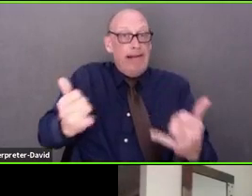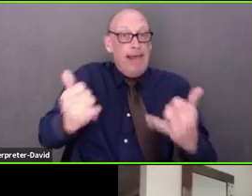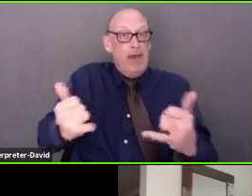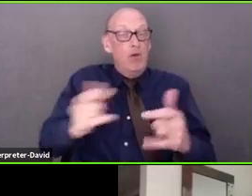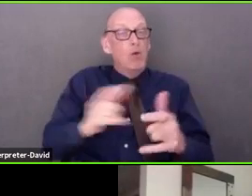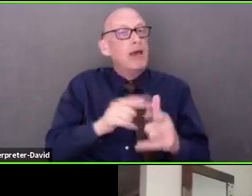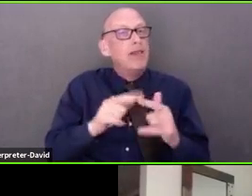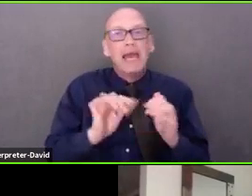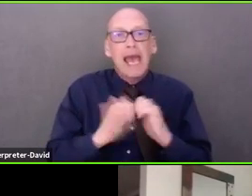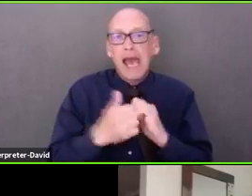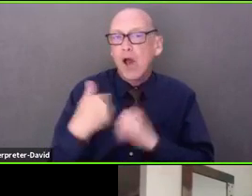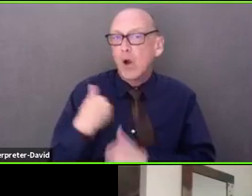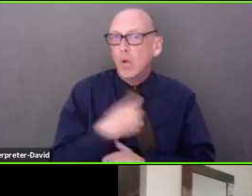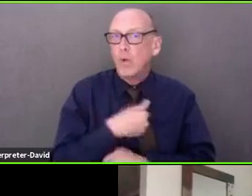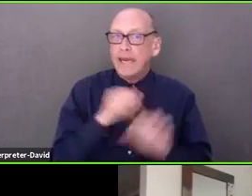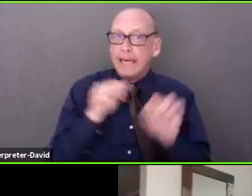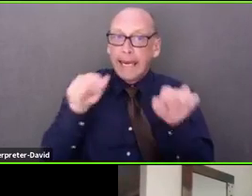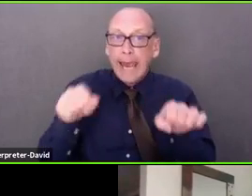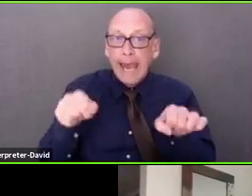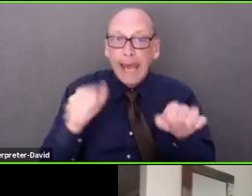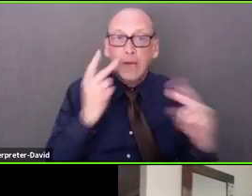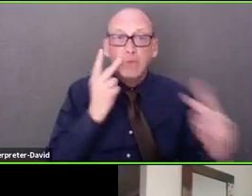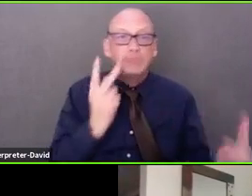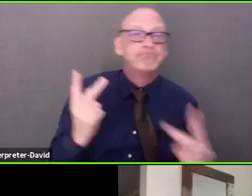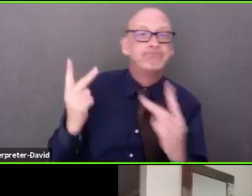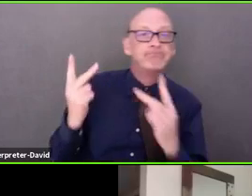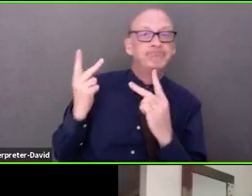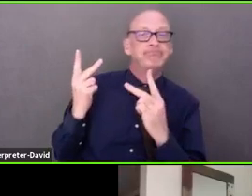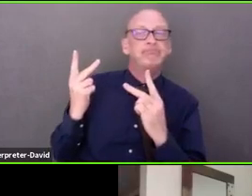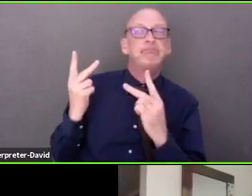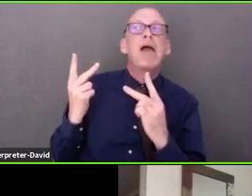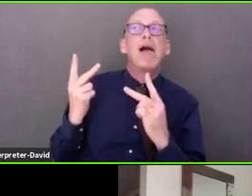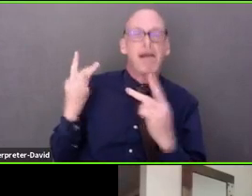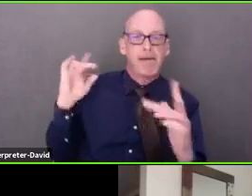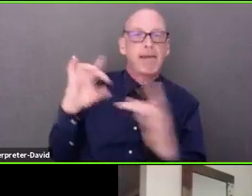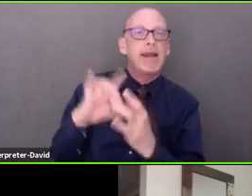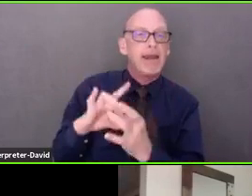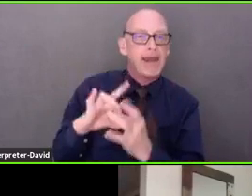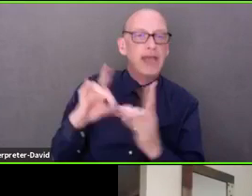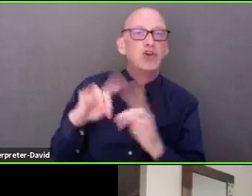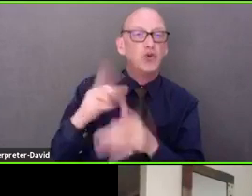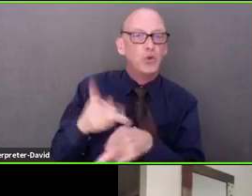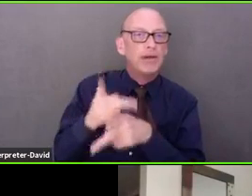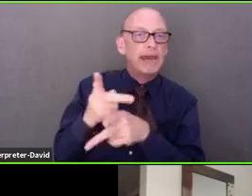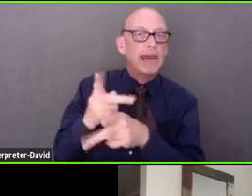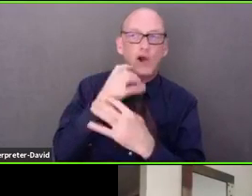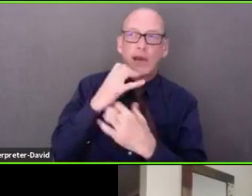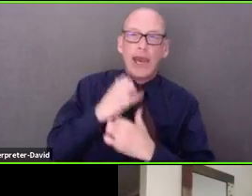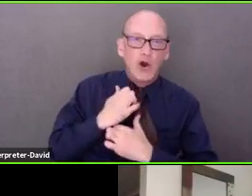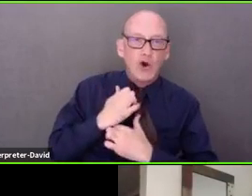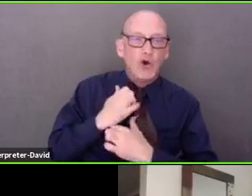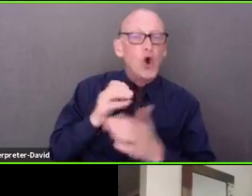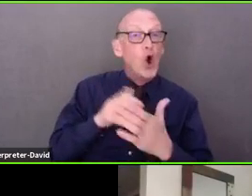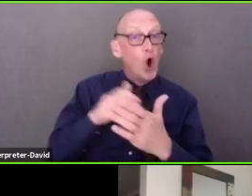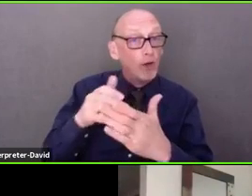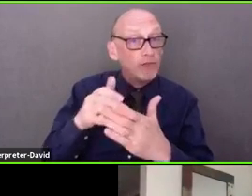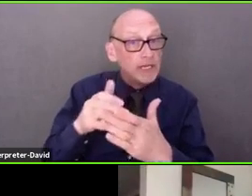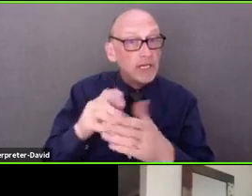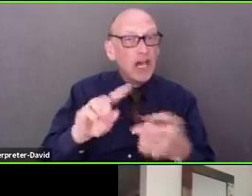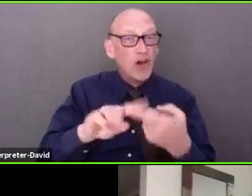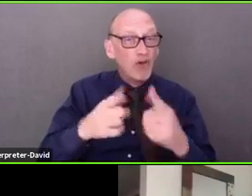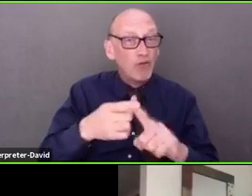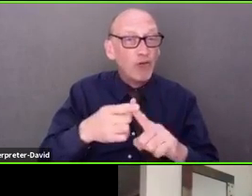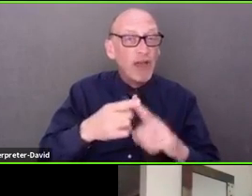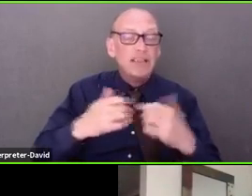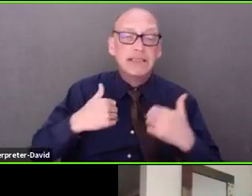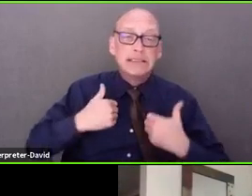how we can reflect and make the connection to care. That oftentimes friends get fatigued with